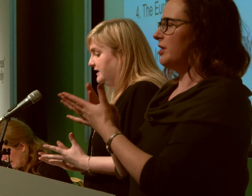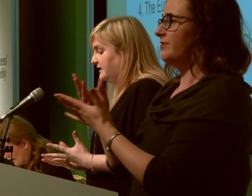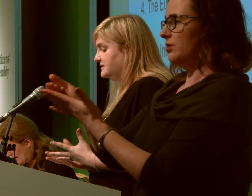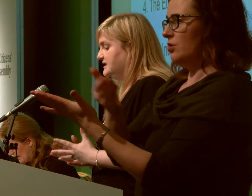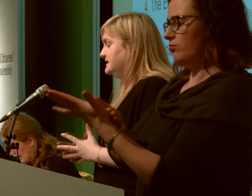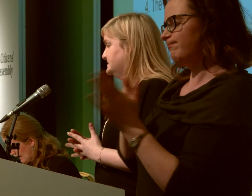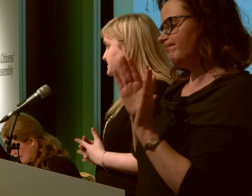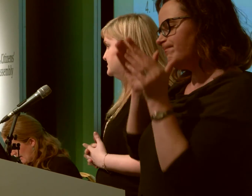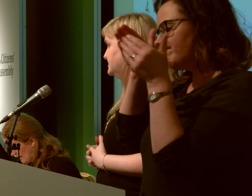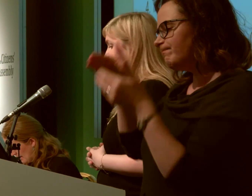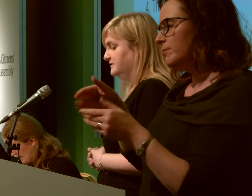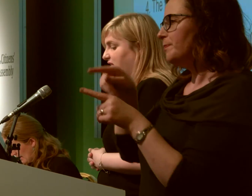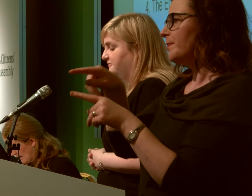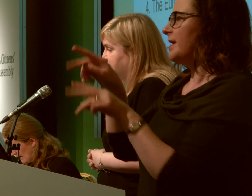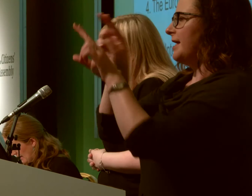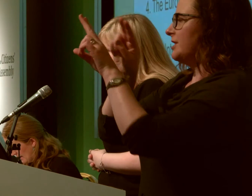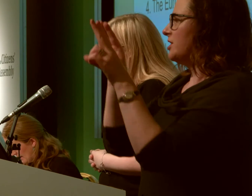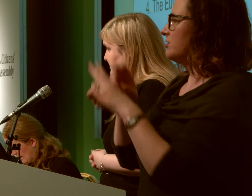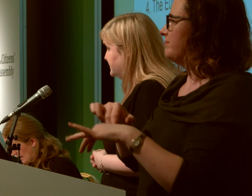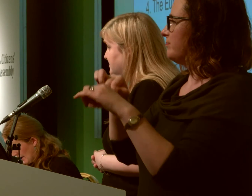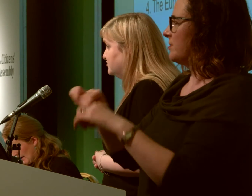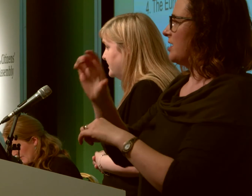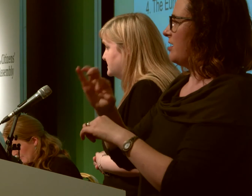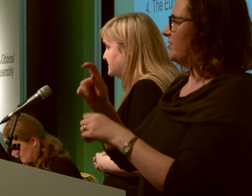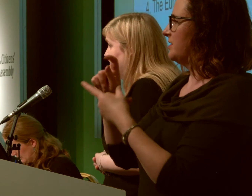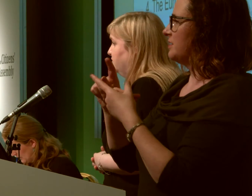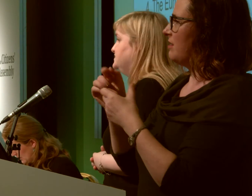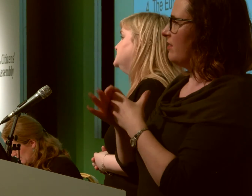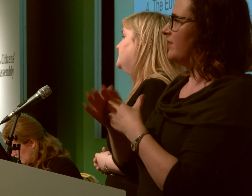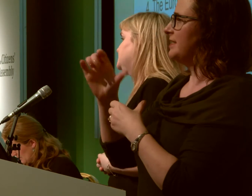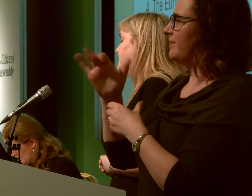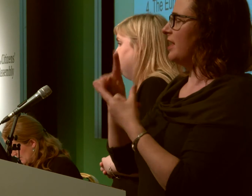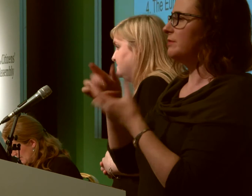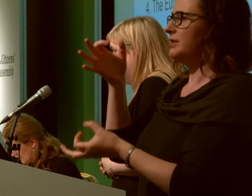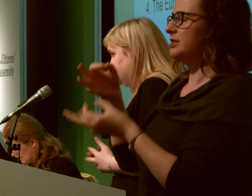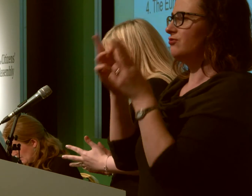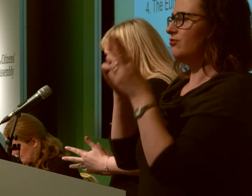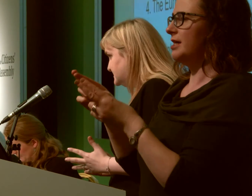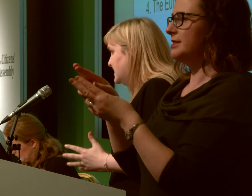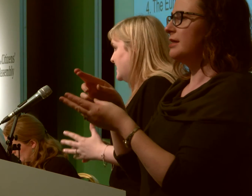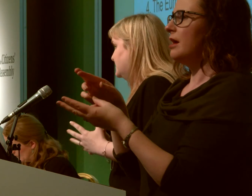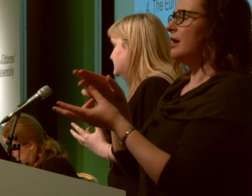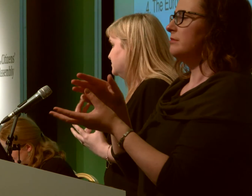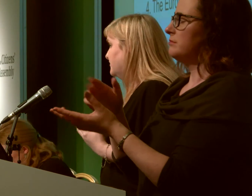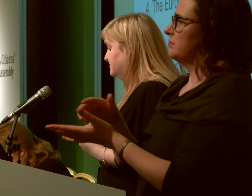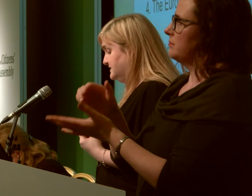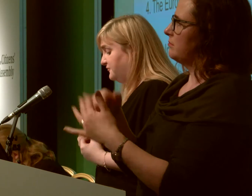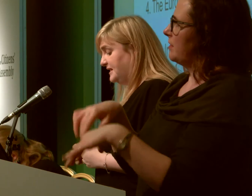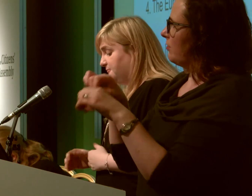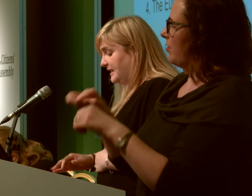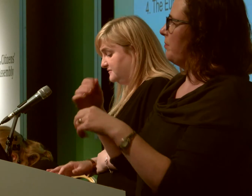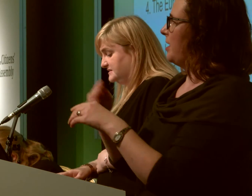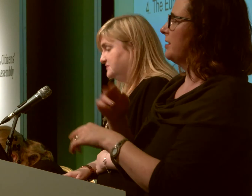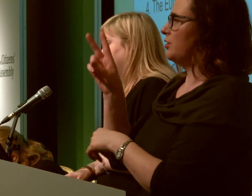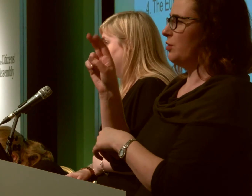going to be looking at is the International Covenant on Civil and Political Rights, which was adopted by the United Nations and is of